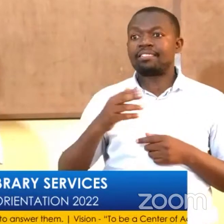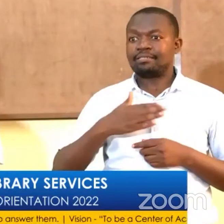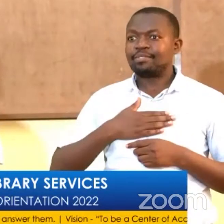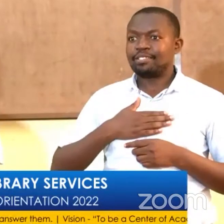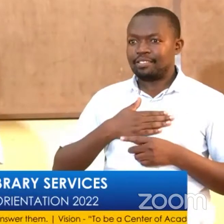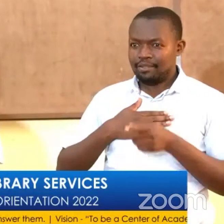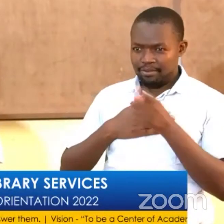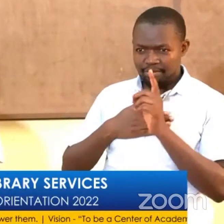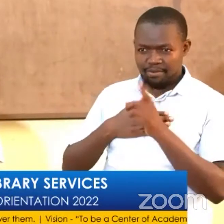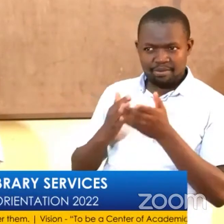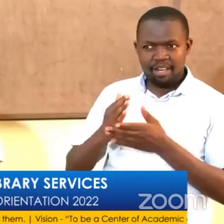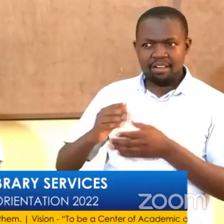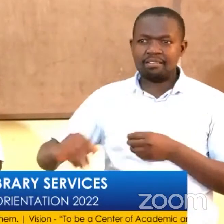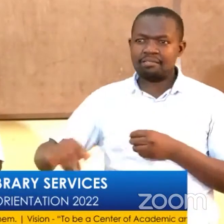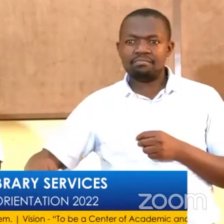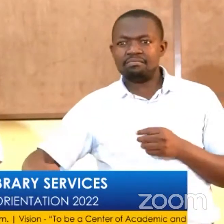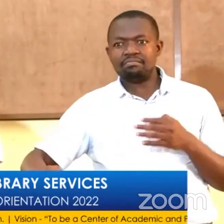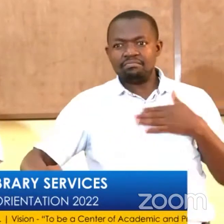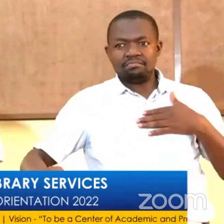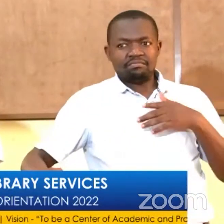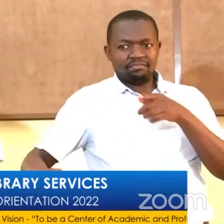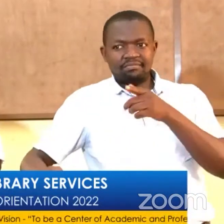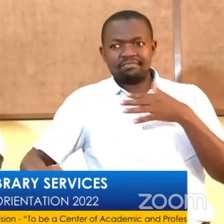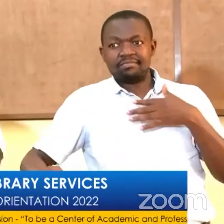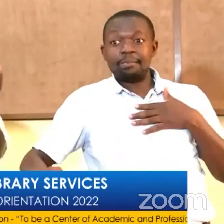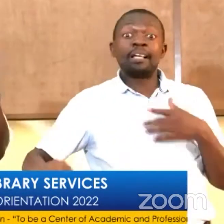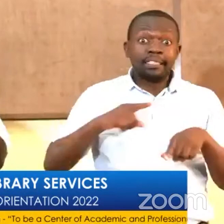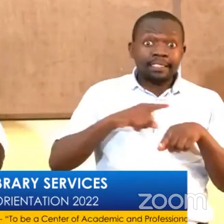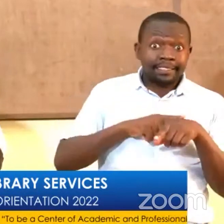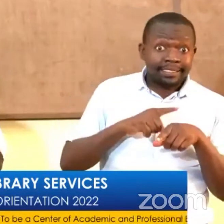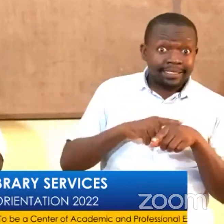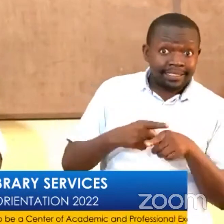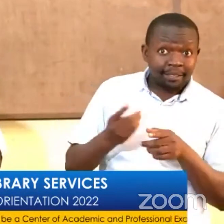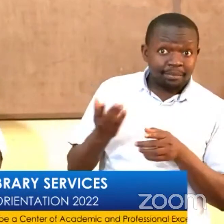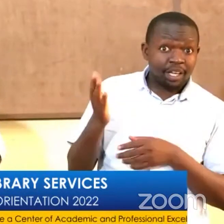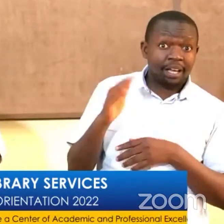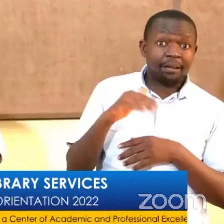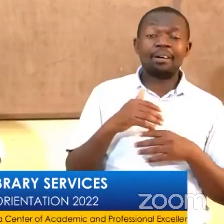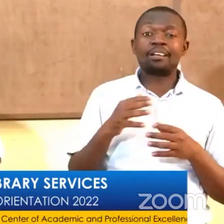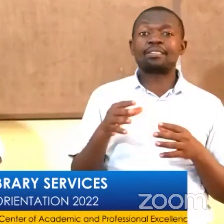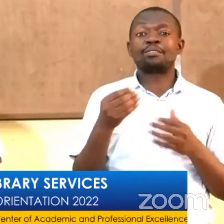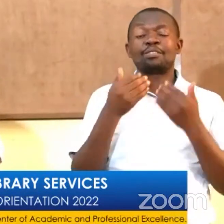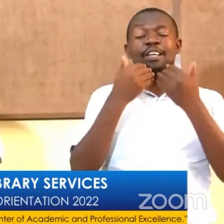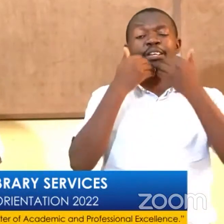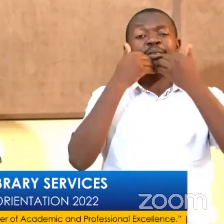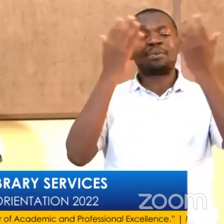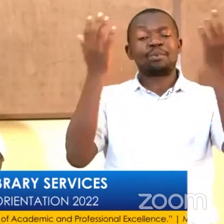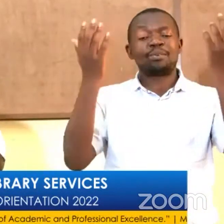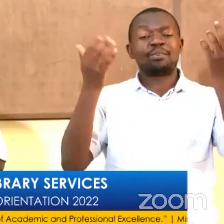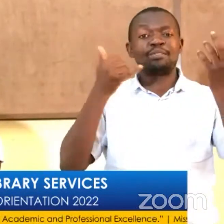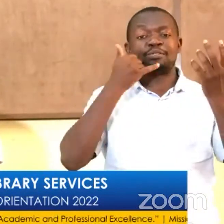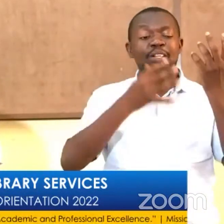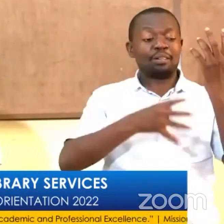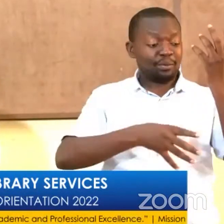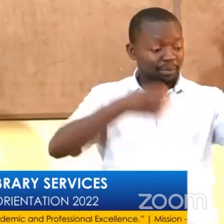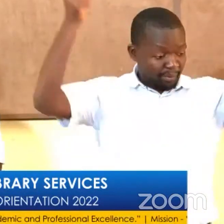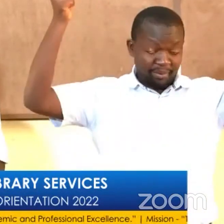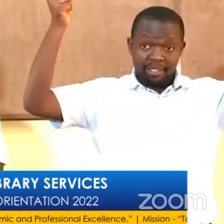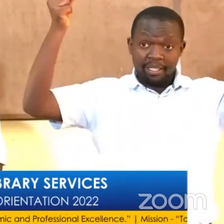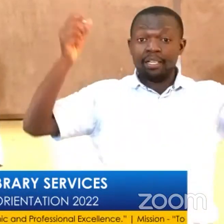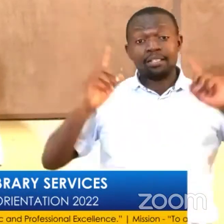owner. They will turn up. By the time you come back, you won't find your phone. Also, I would like